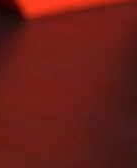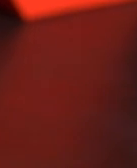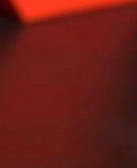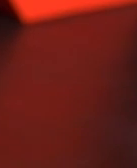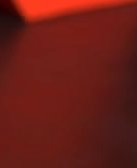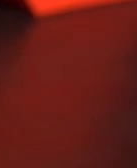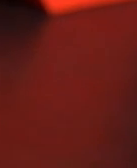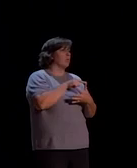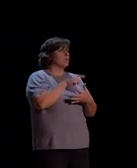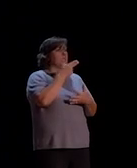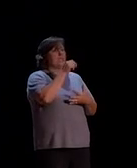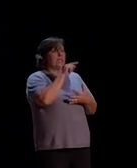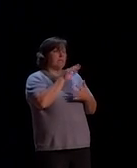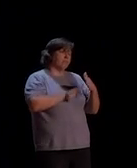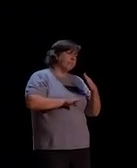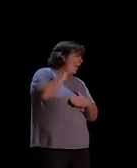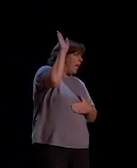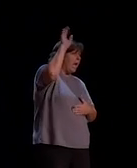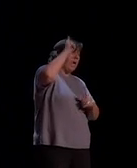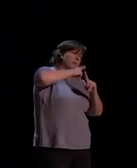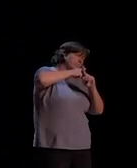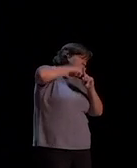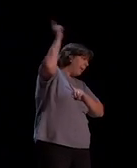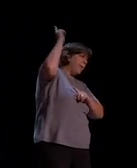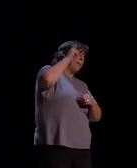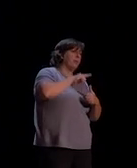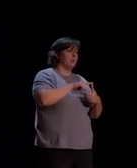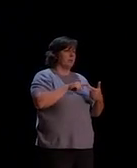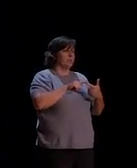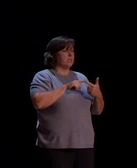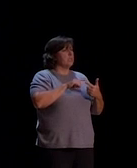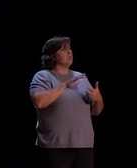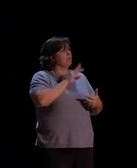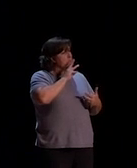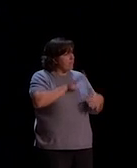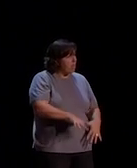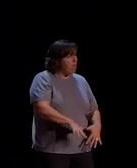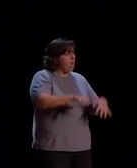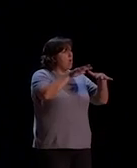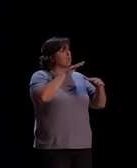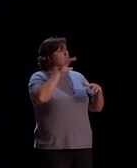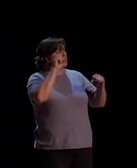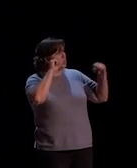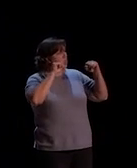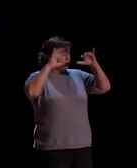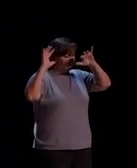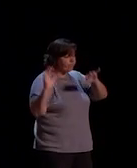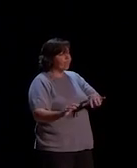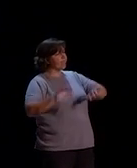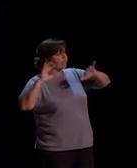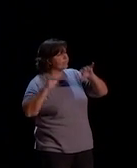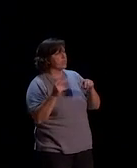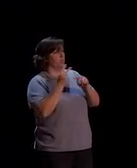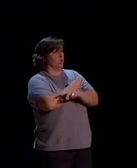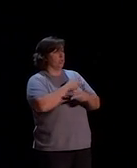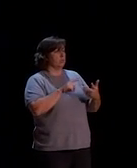things like extreme heat events. We'll have massive flooding and intense rainstorms. We'll have sea level rises